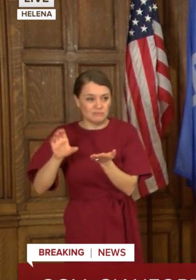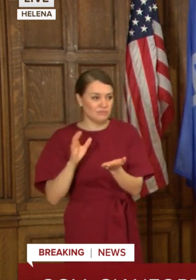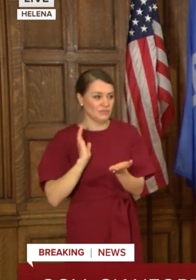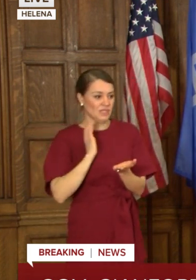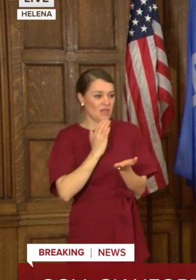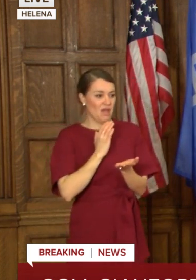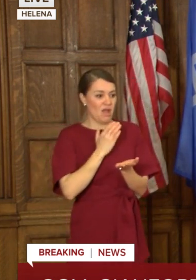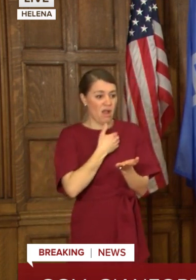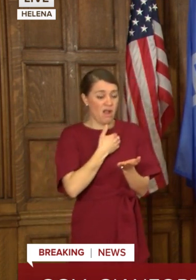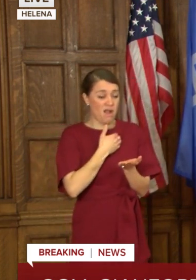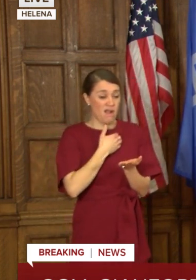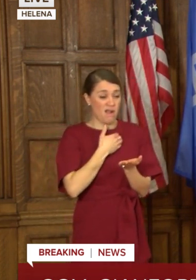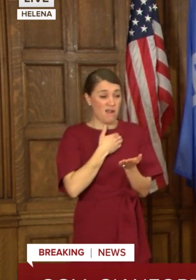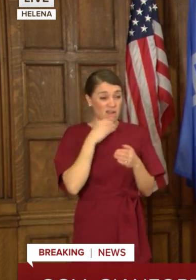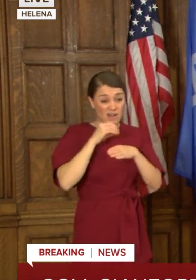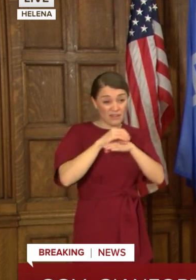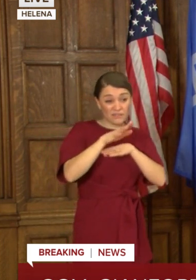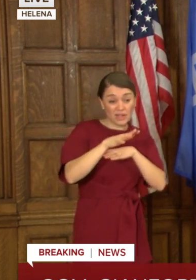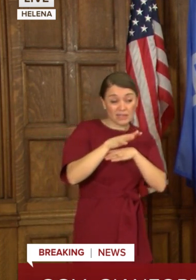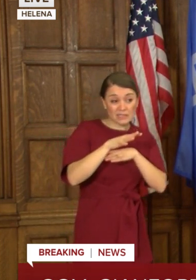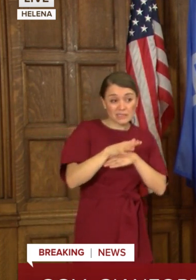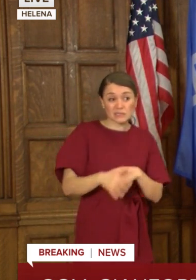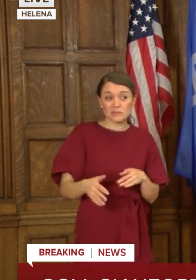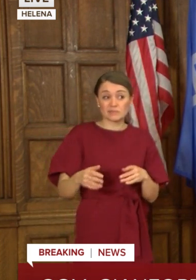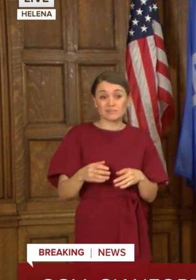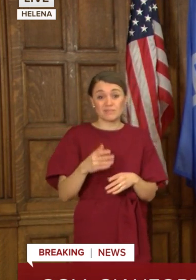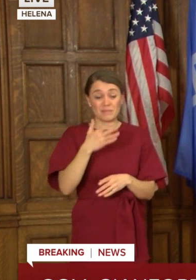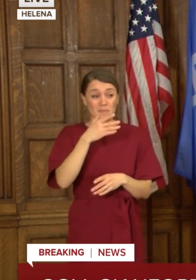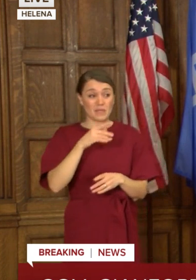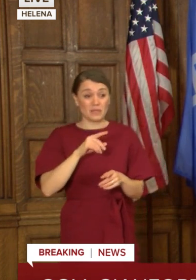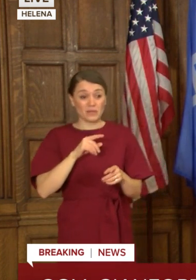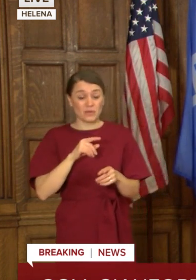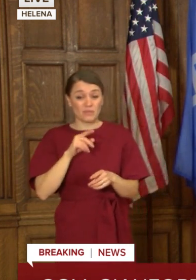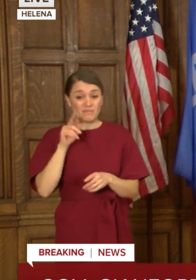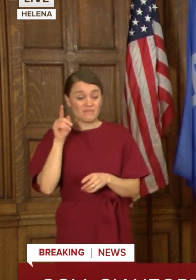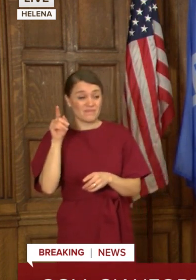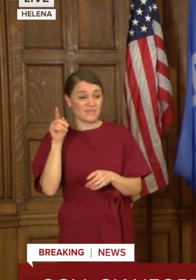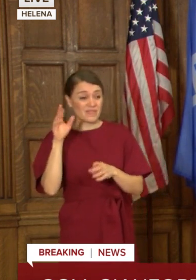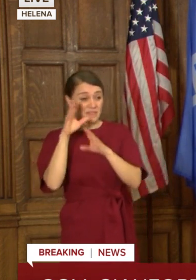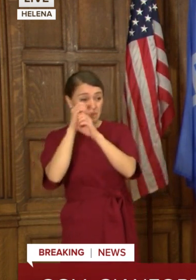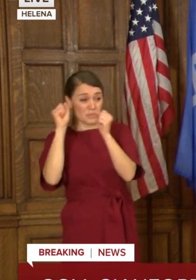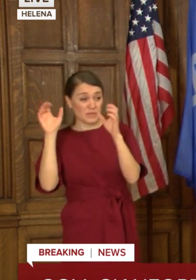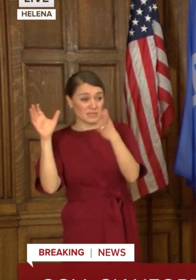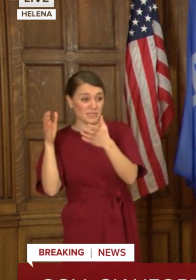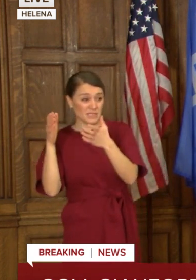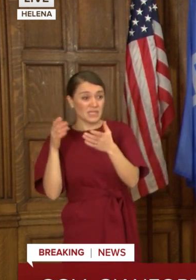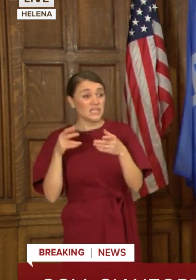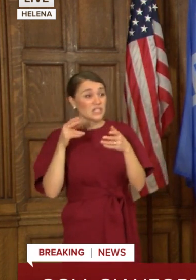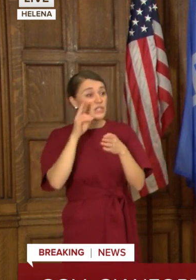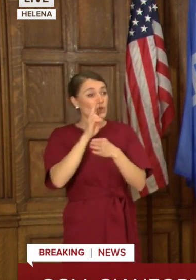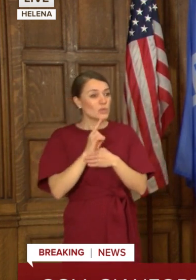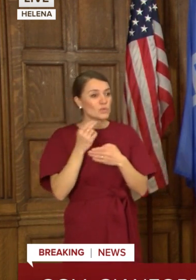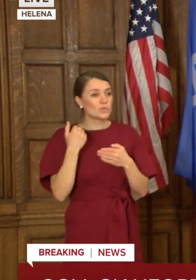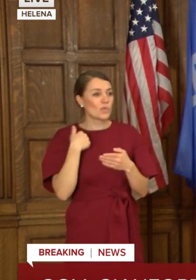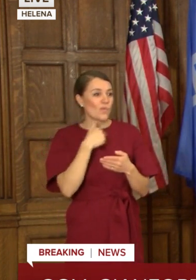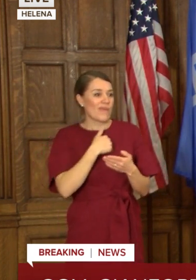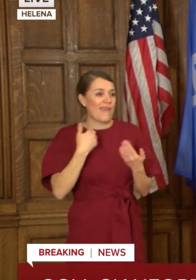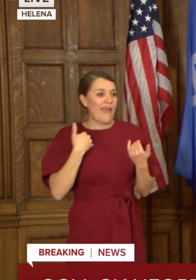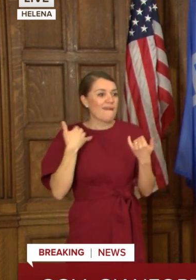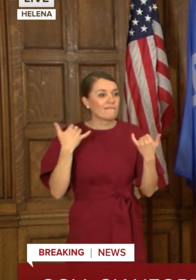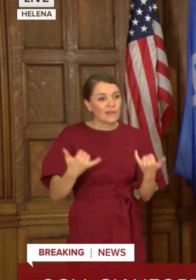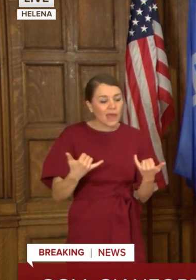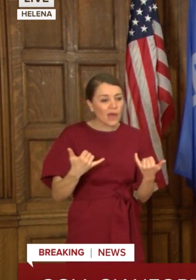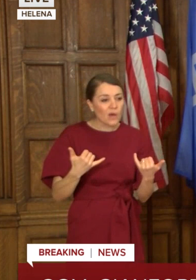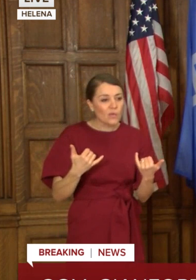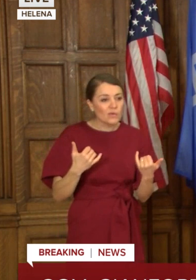country, have been back to the Biden administration. Let's use the distribution channels that are working rather than creating new ones